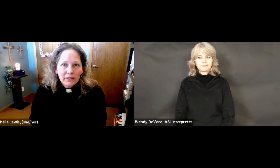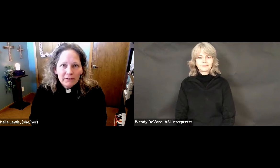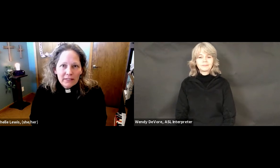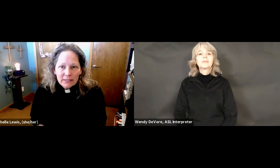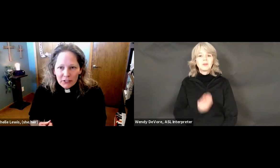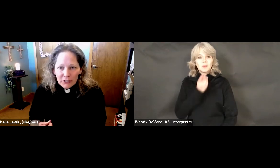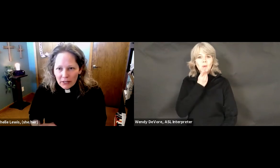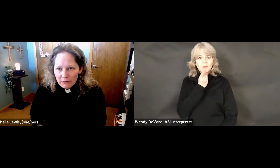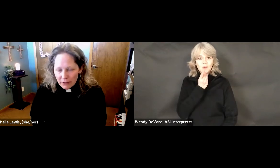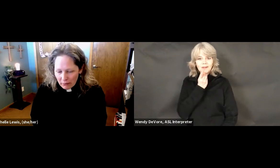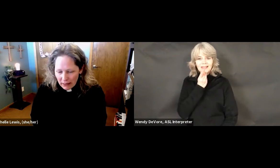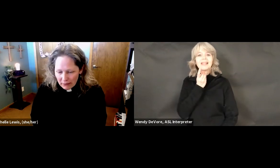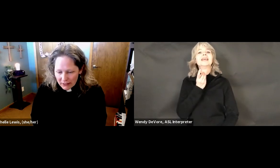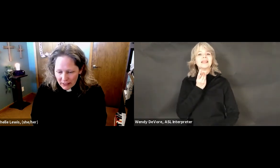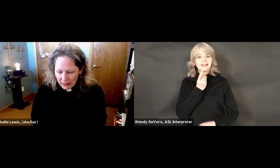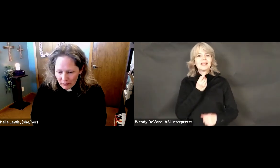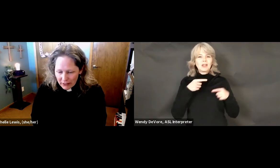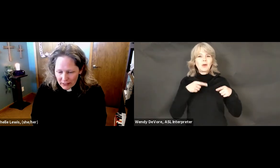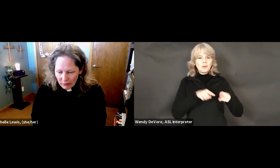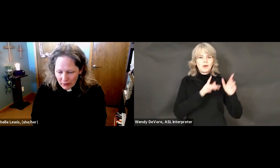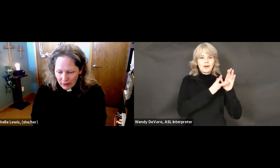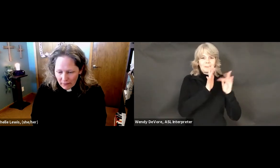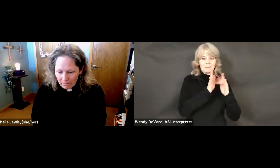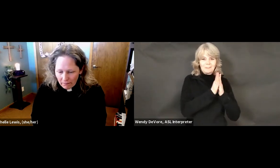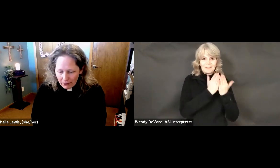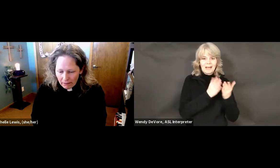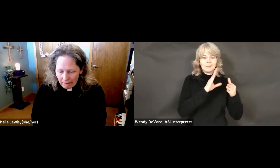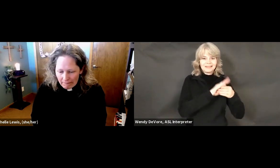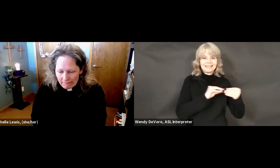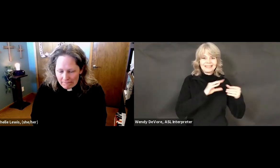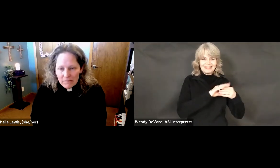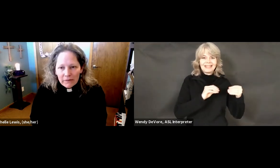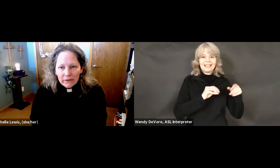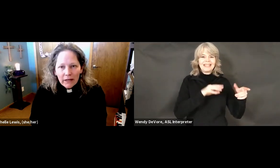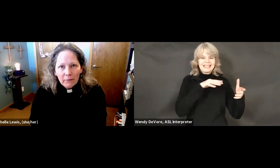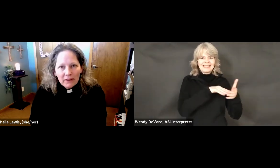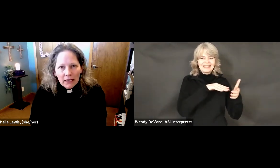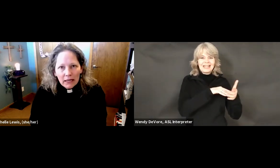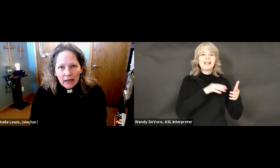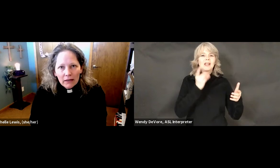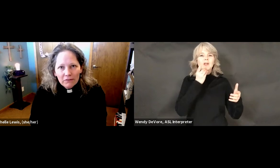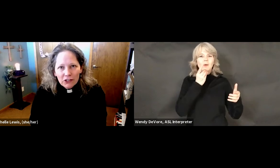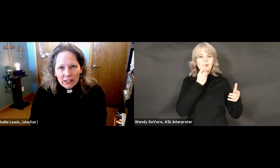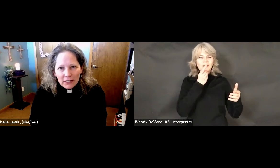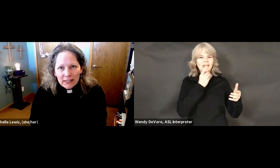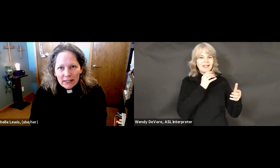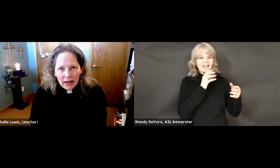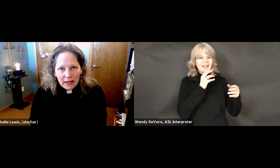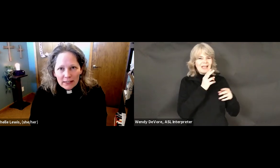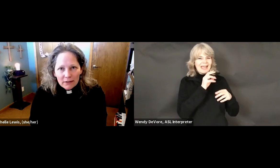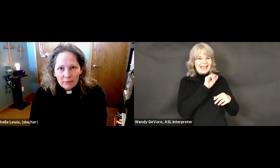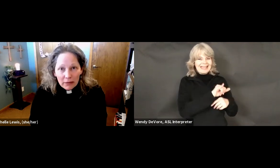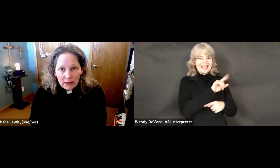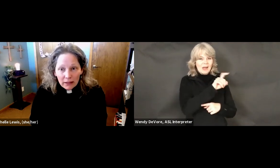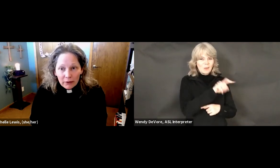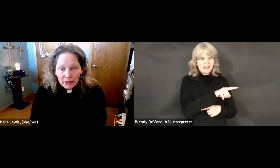Dorothy lifted this question up during our Bible study on Wednesday morning. It really got me thinking, if Jesus